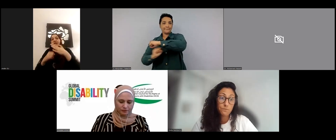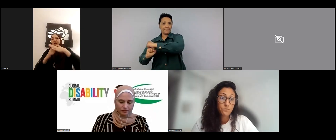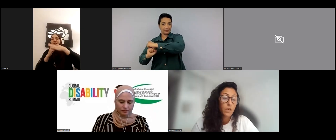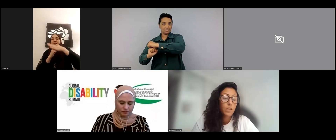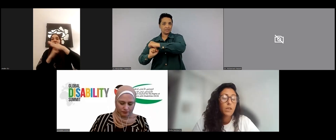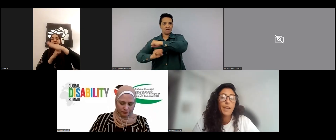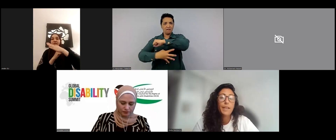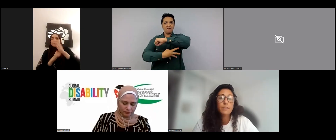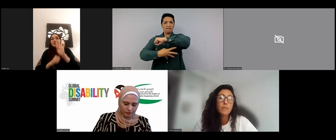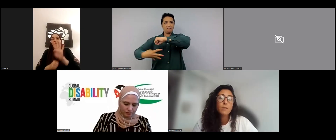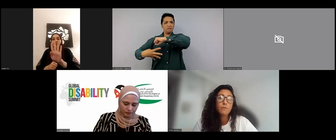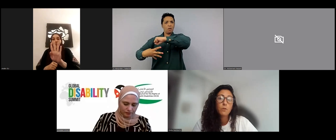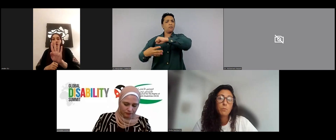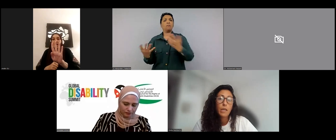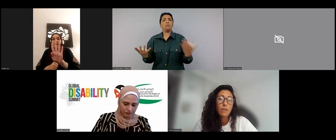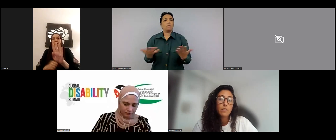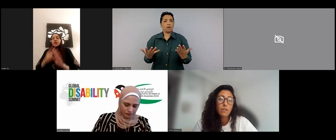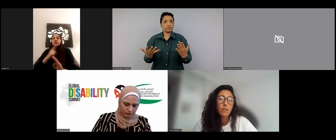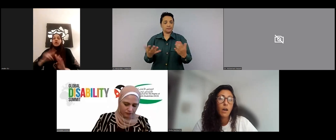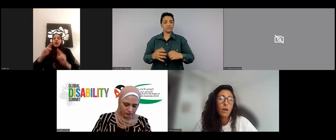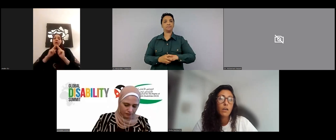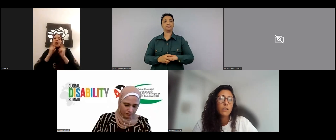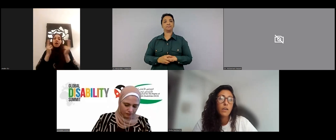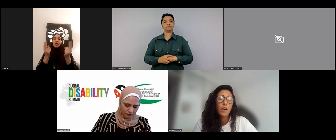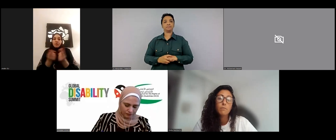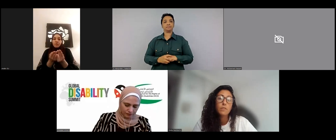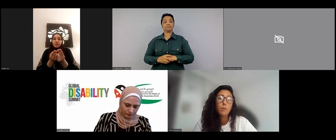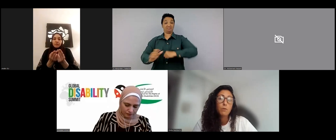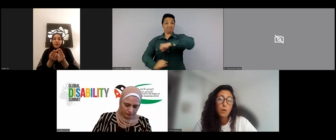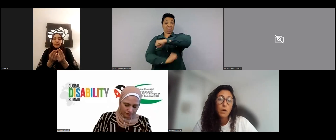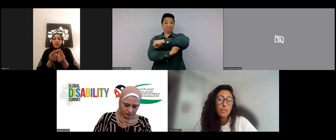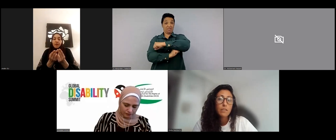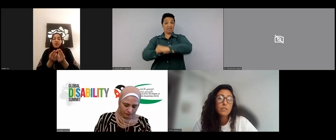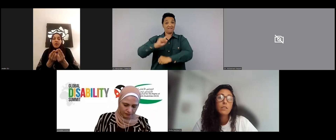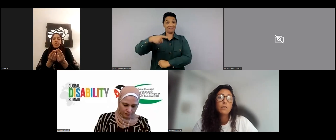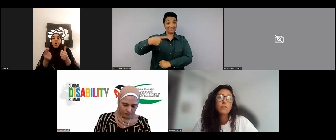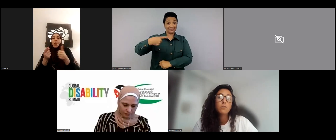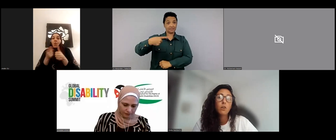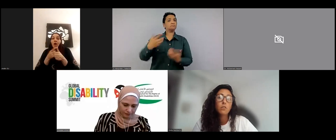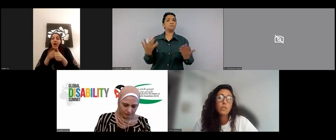structured. And these 4 pillars are number 1,